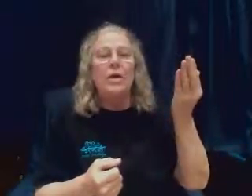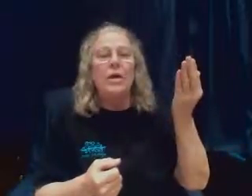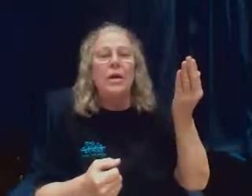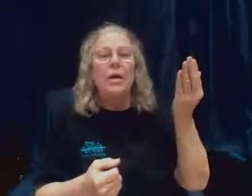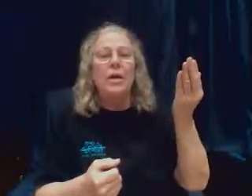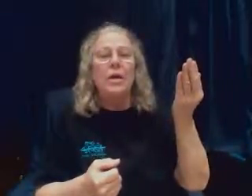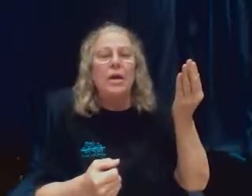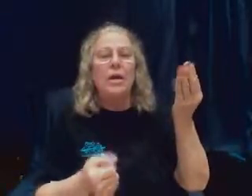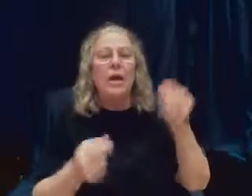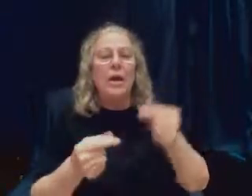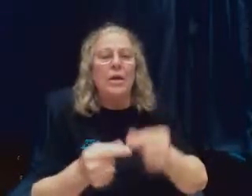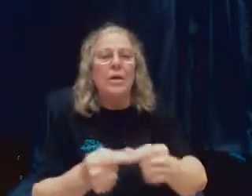thee.